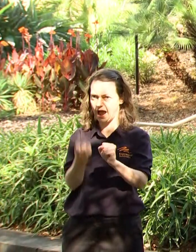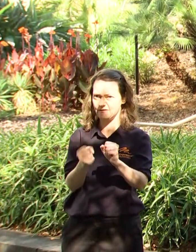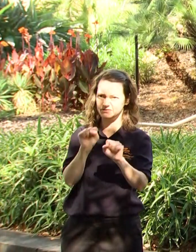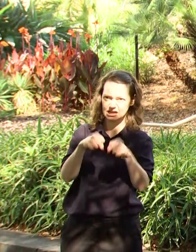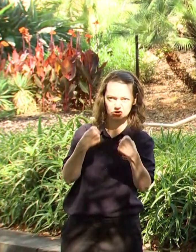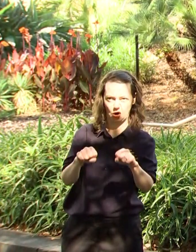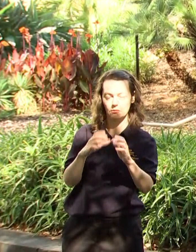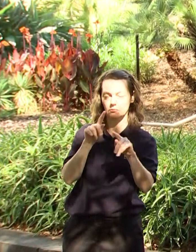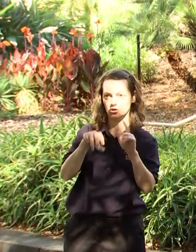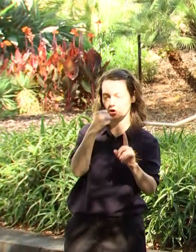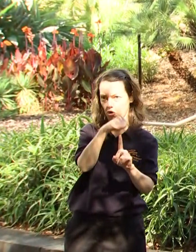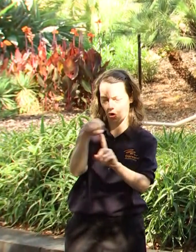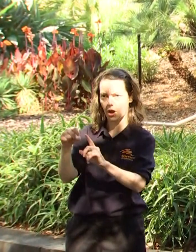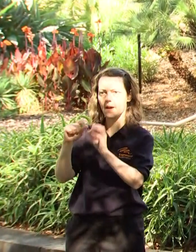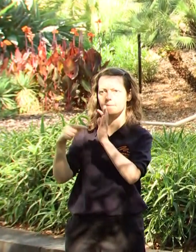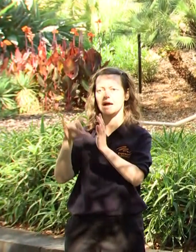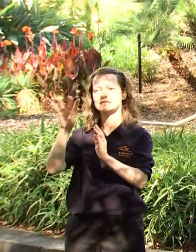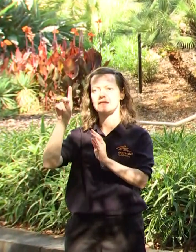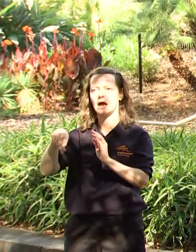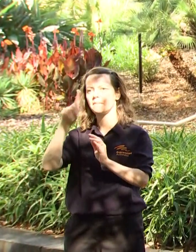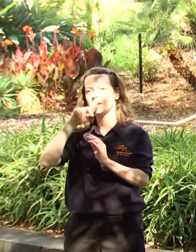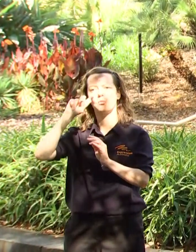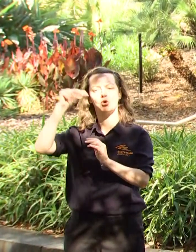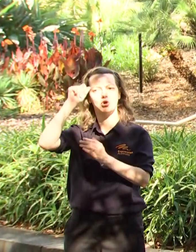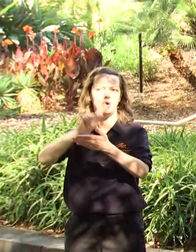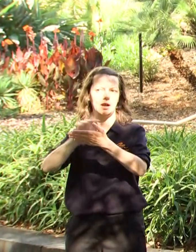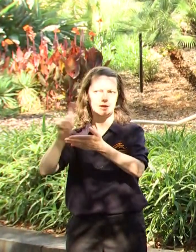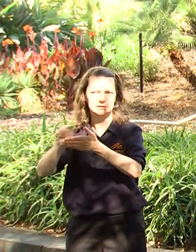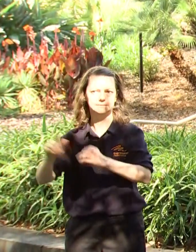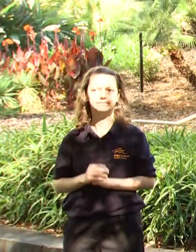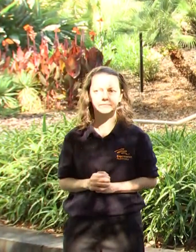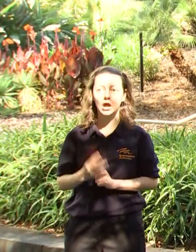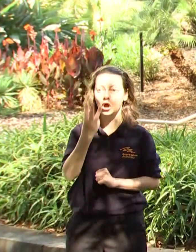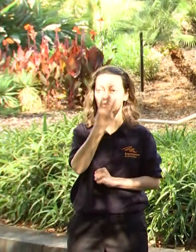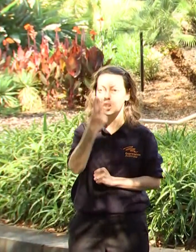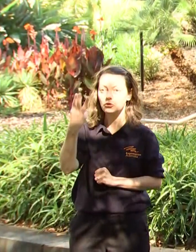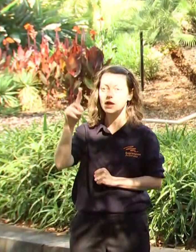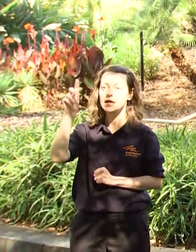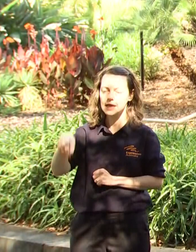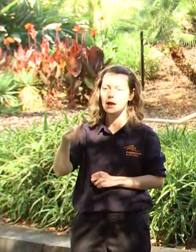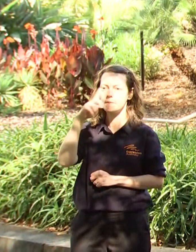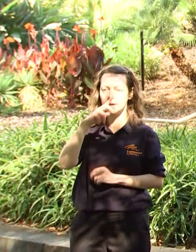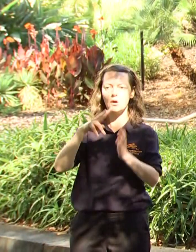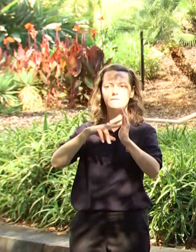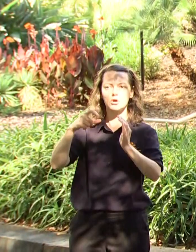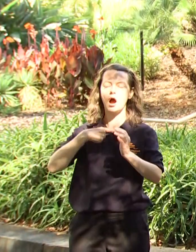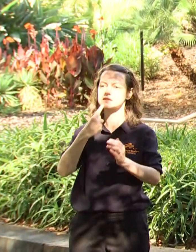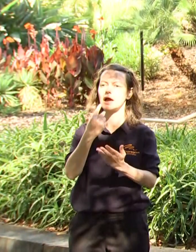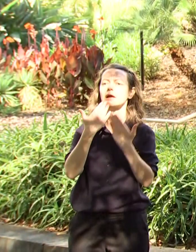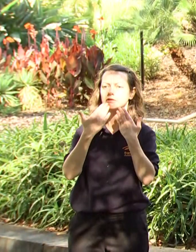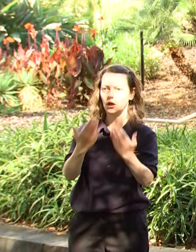already have reported. So that's a very strong number, and I thank each and every one of those people for coming forward and getting tested, and of course for those who've had this